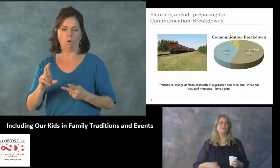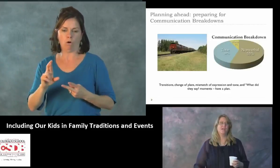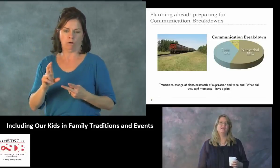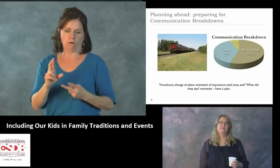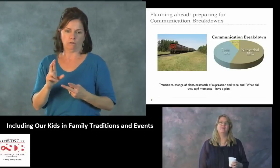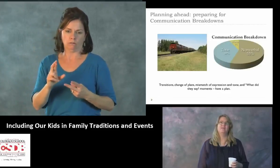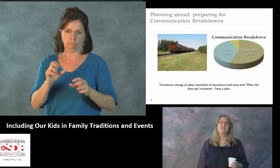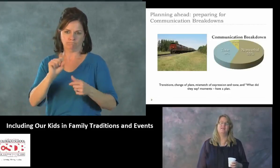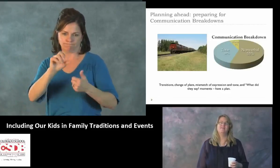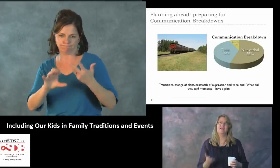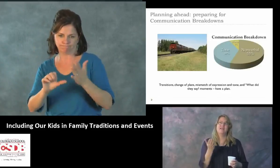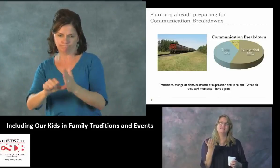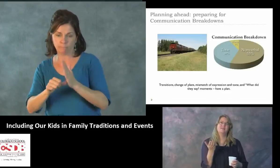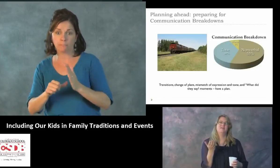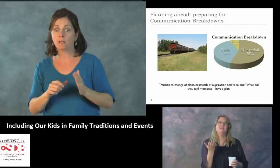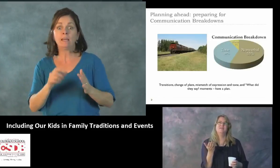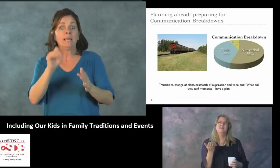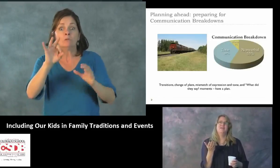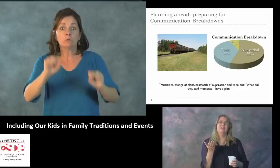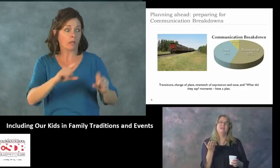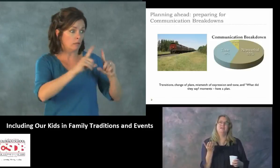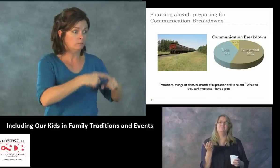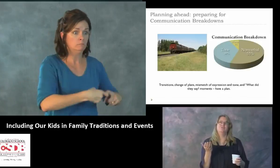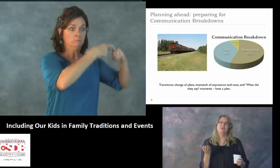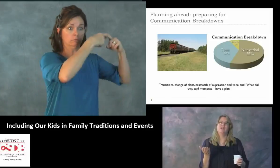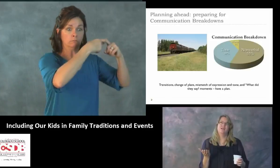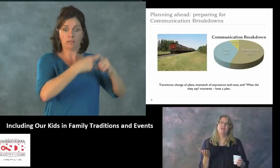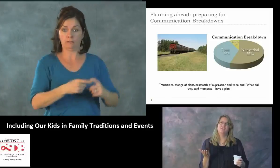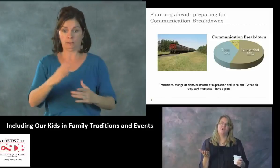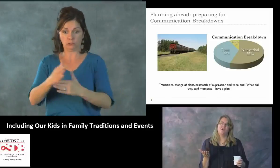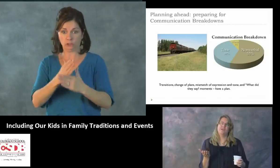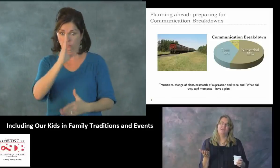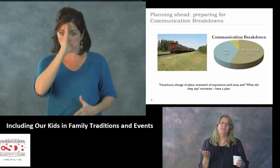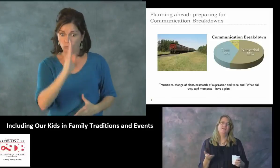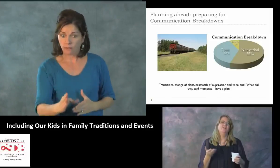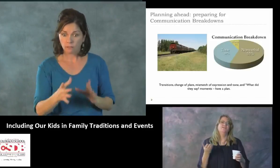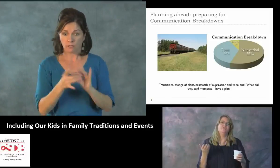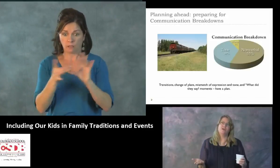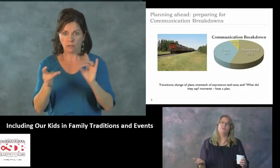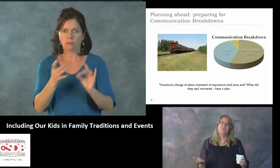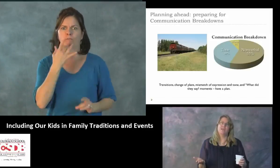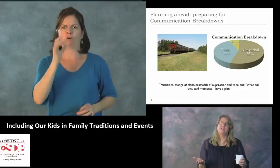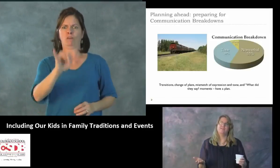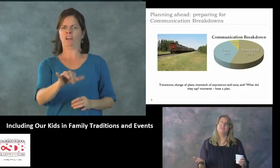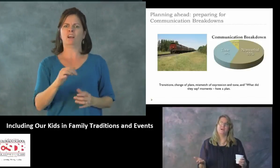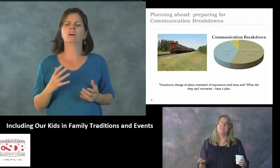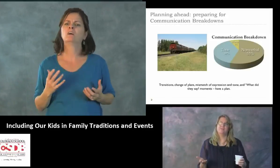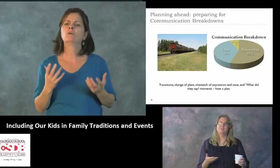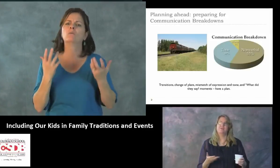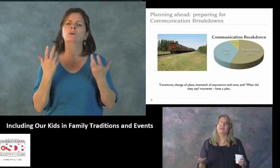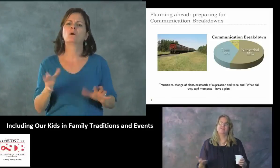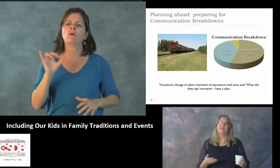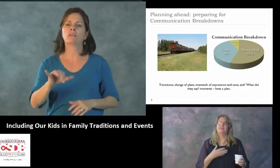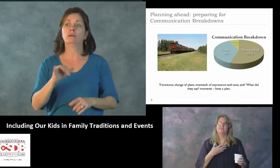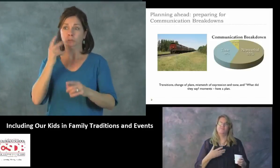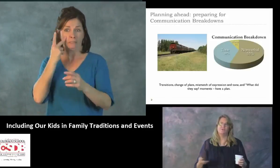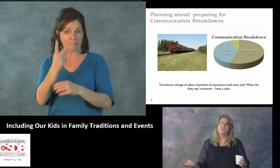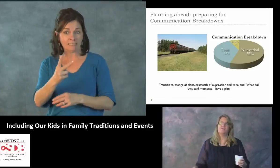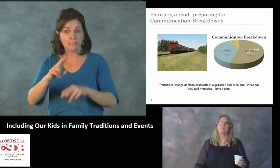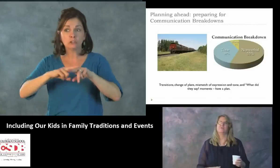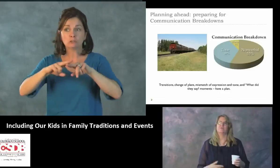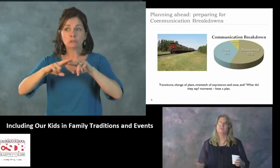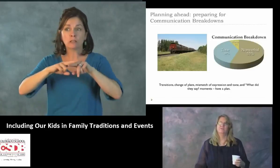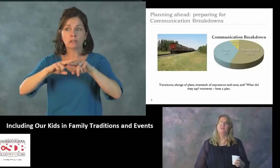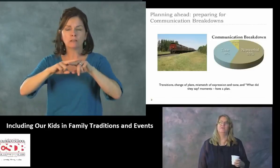of the train, that's the ASL idiom, train gone sorry. Sorry, we can't stop and explain, the